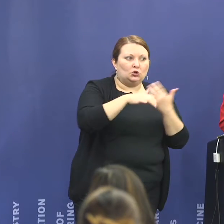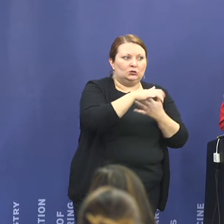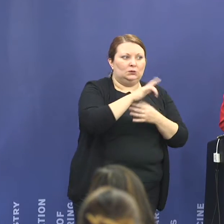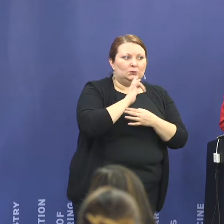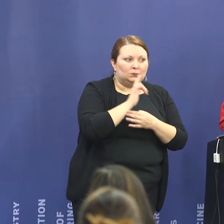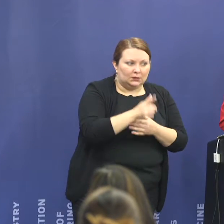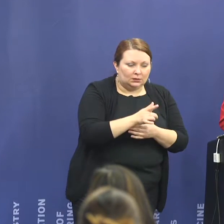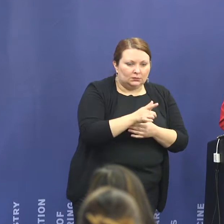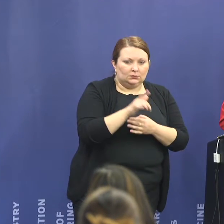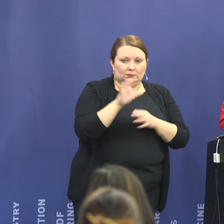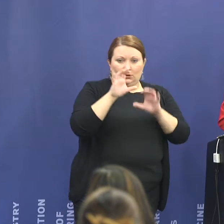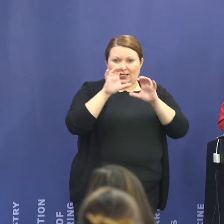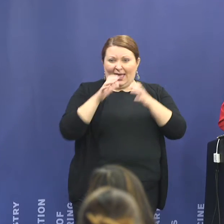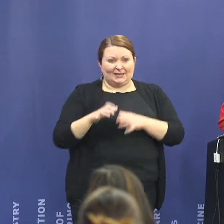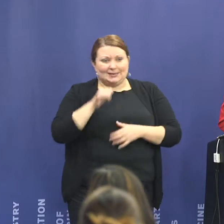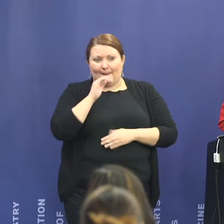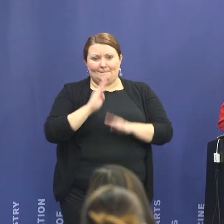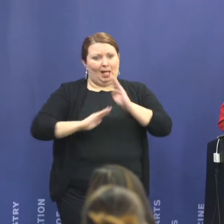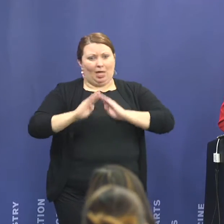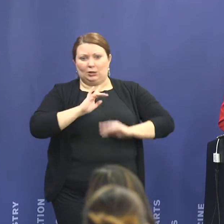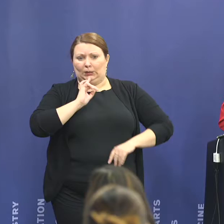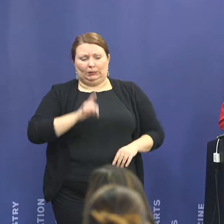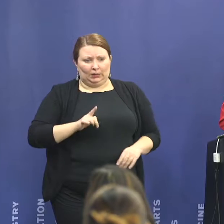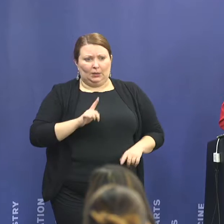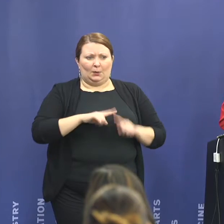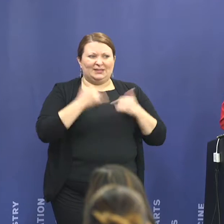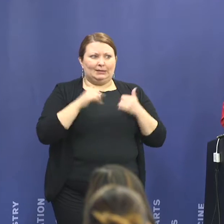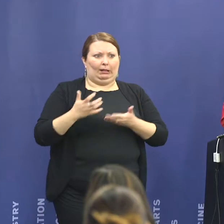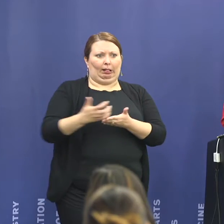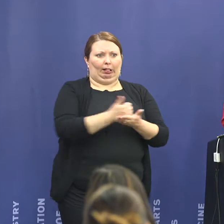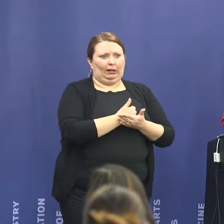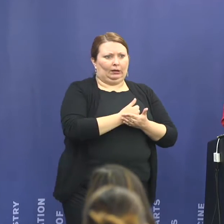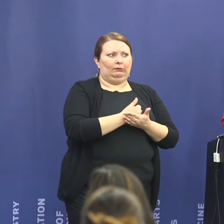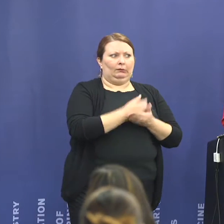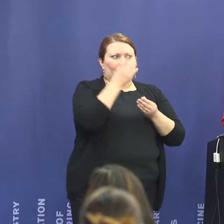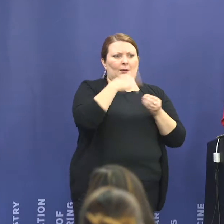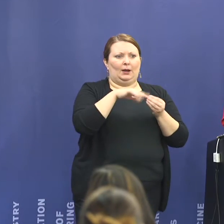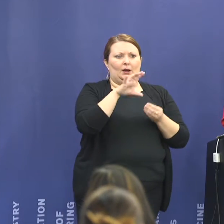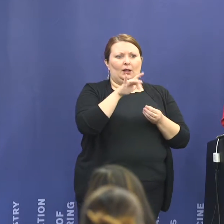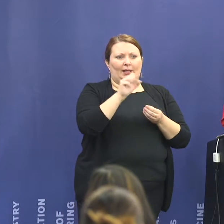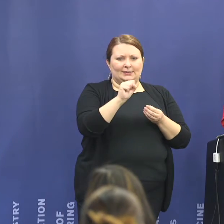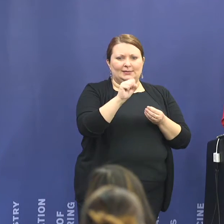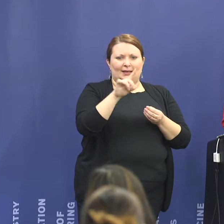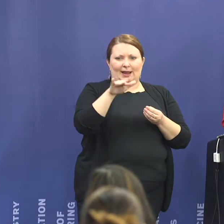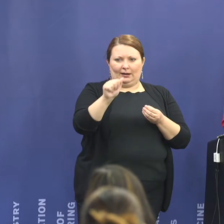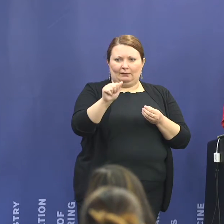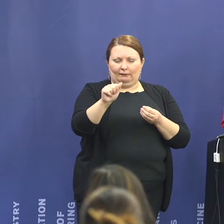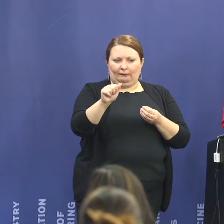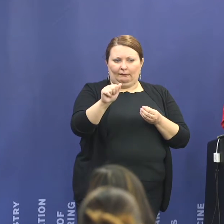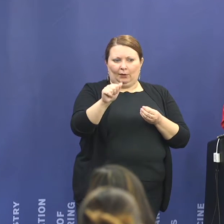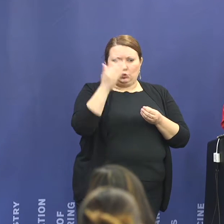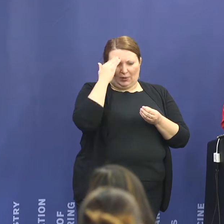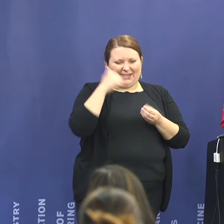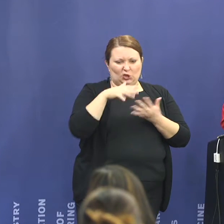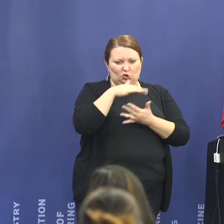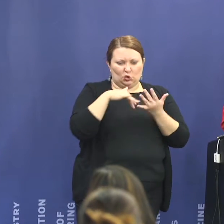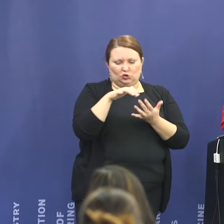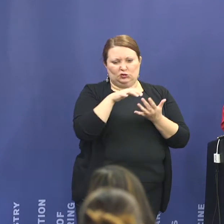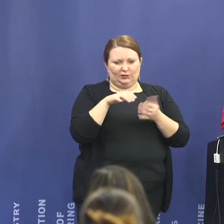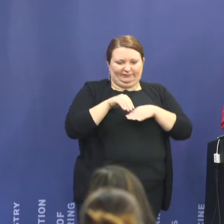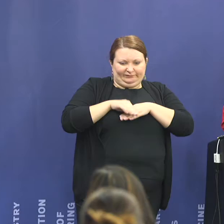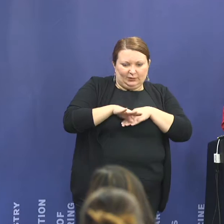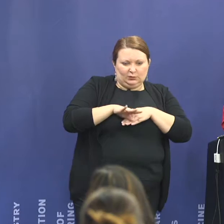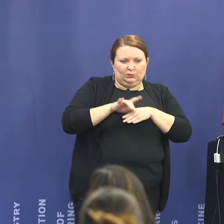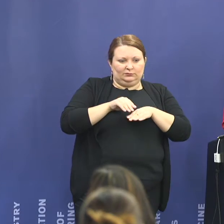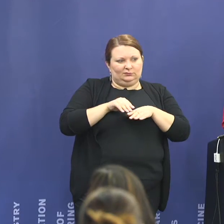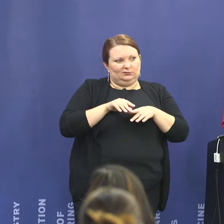Like, class is not biologically real, but we still collect class data, right? Because we know that it is a social force that shapes